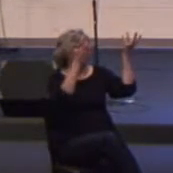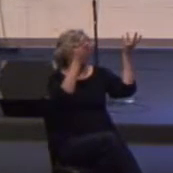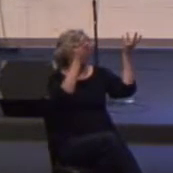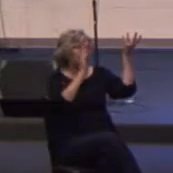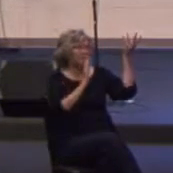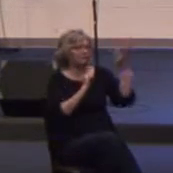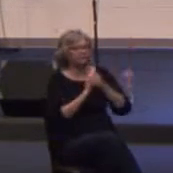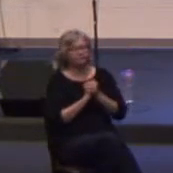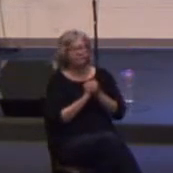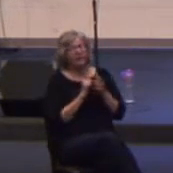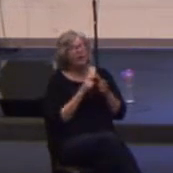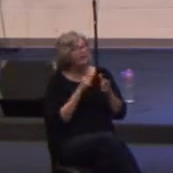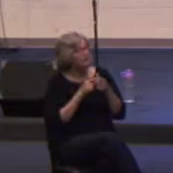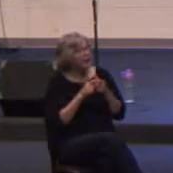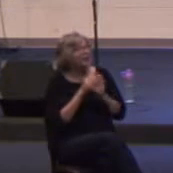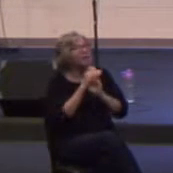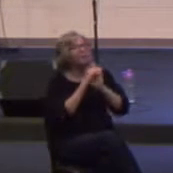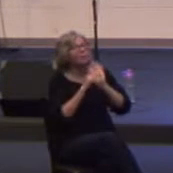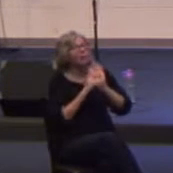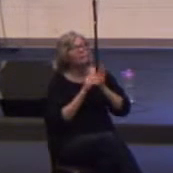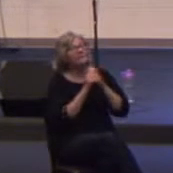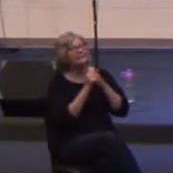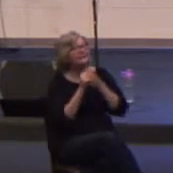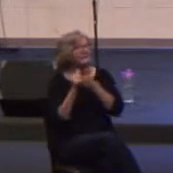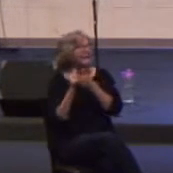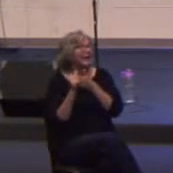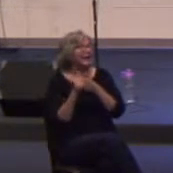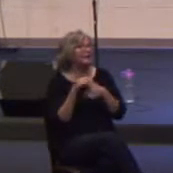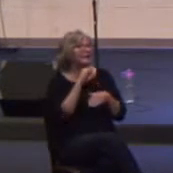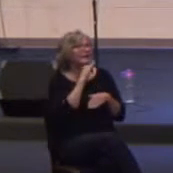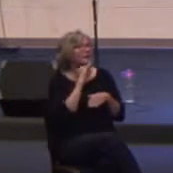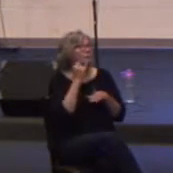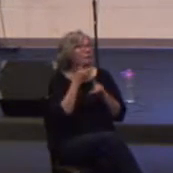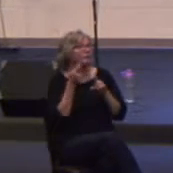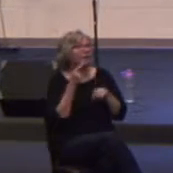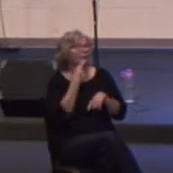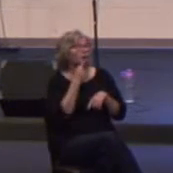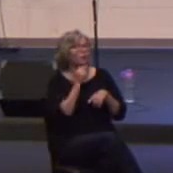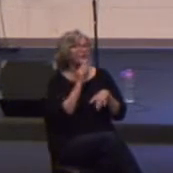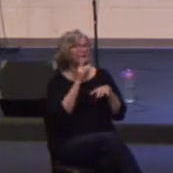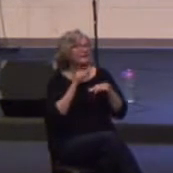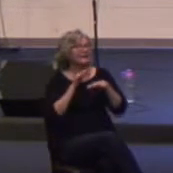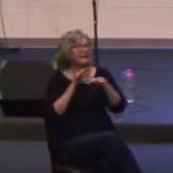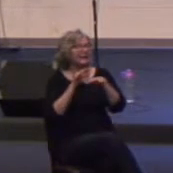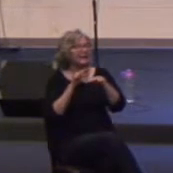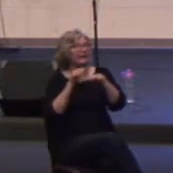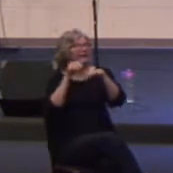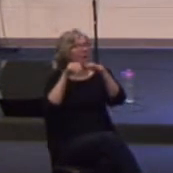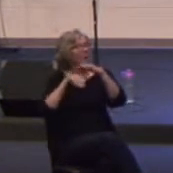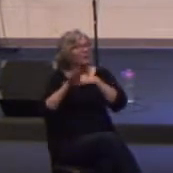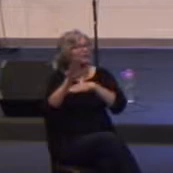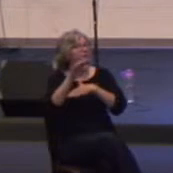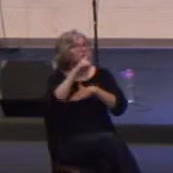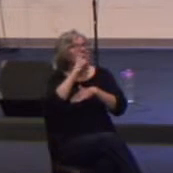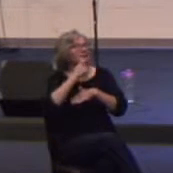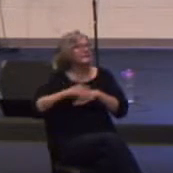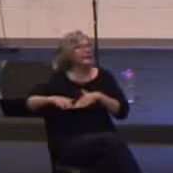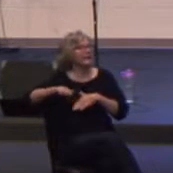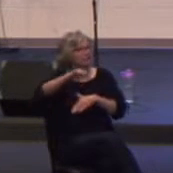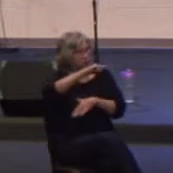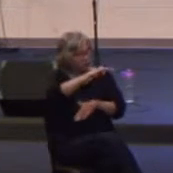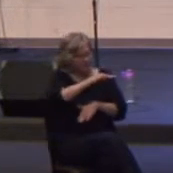then Moses led Israel from the Red Sea, and they went into the desert of Shur. For